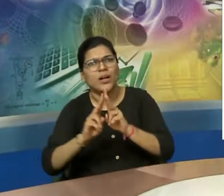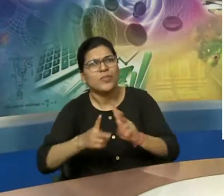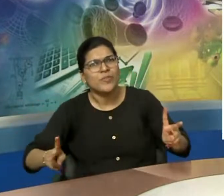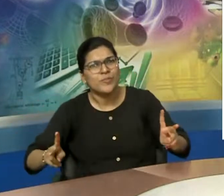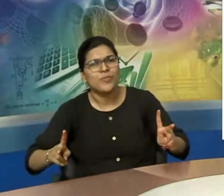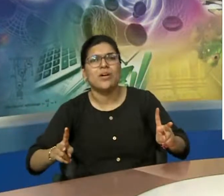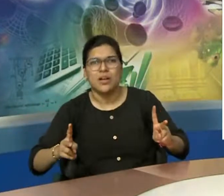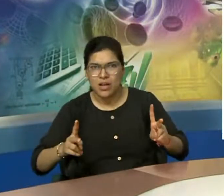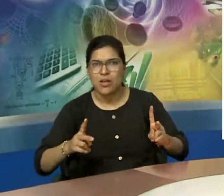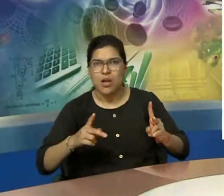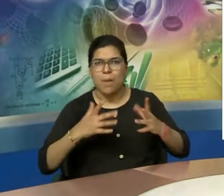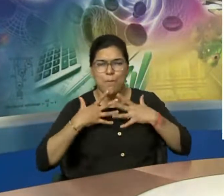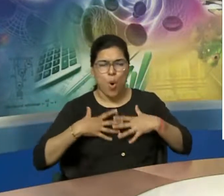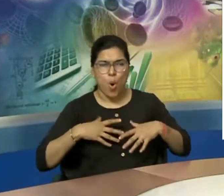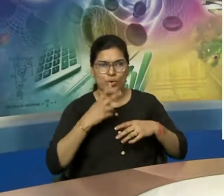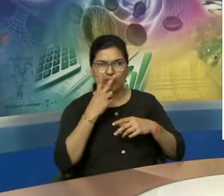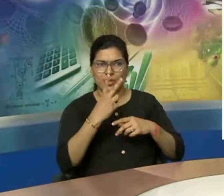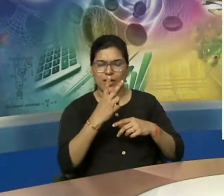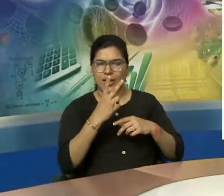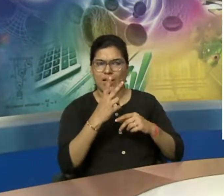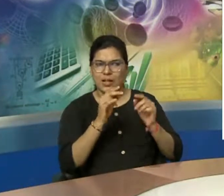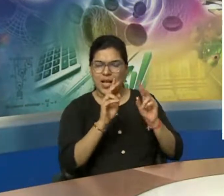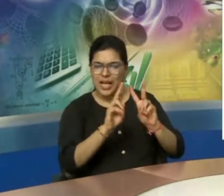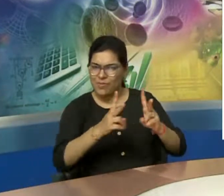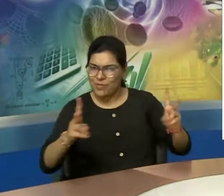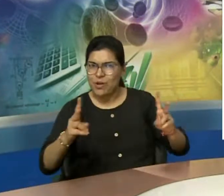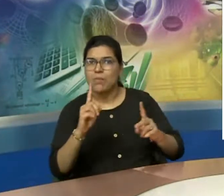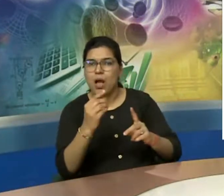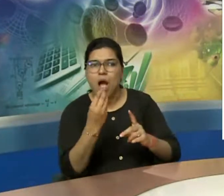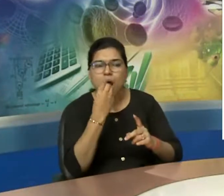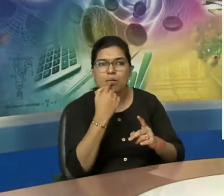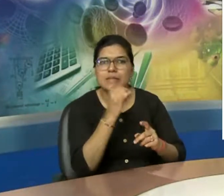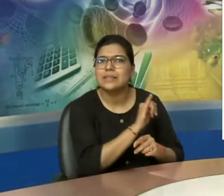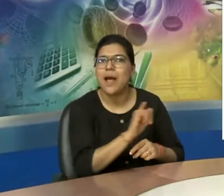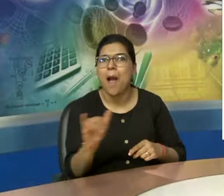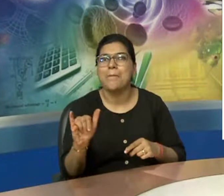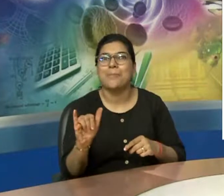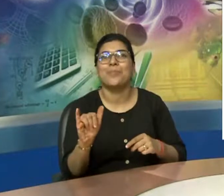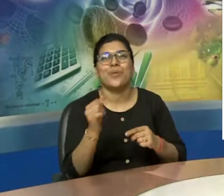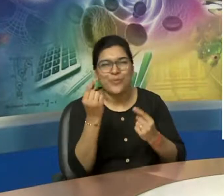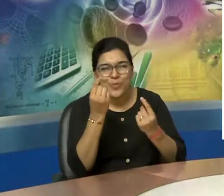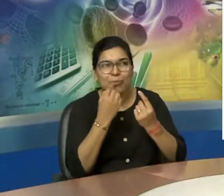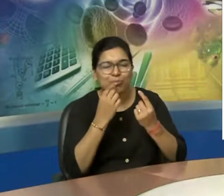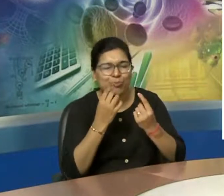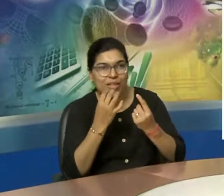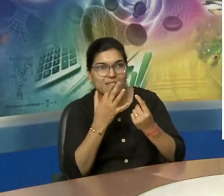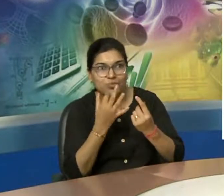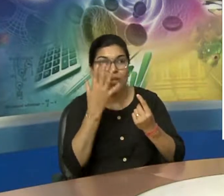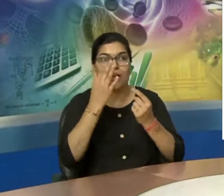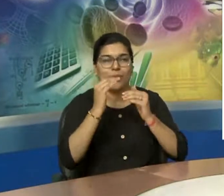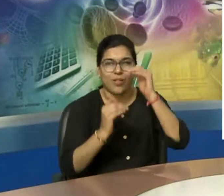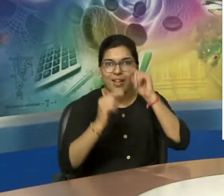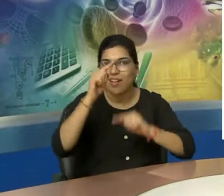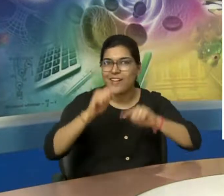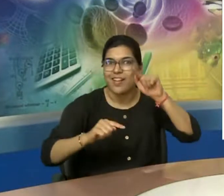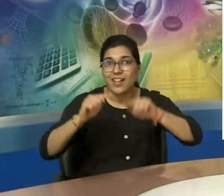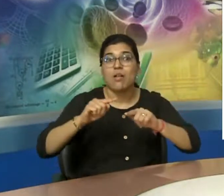seen. Similarly, there are different kinds of mangoes available. Their taste is similar,